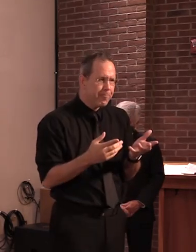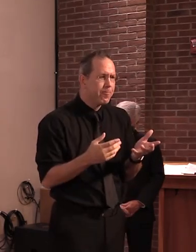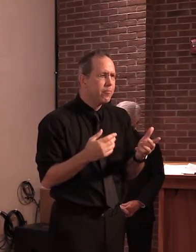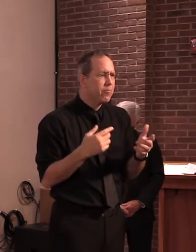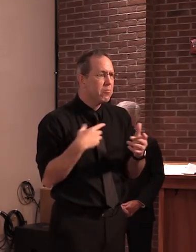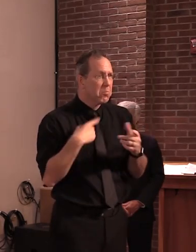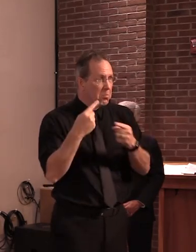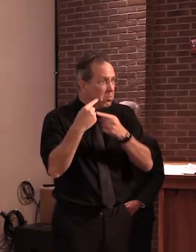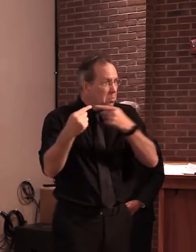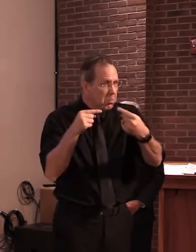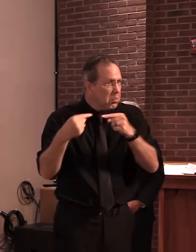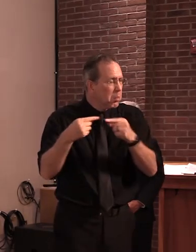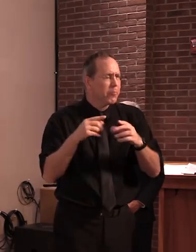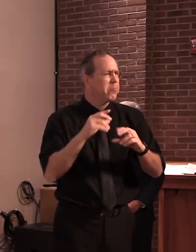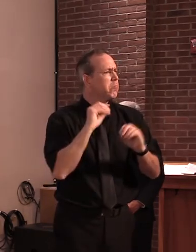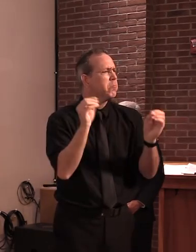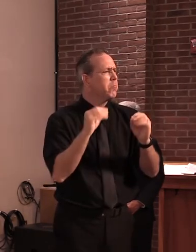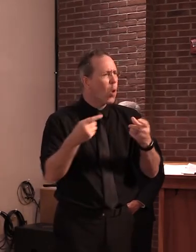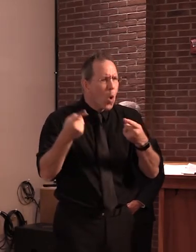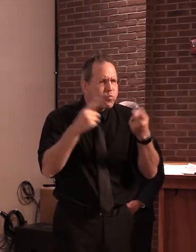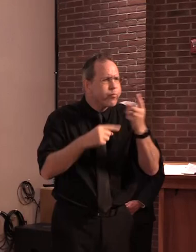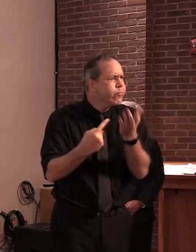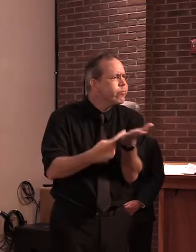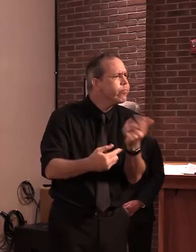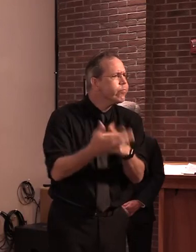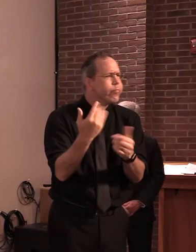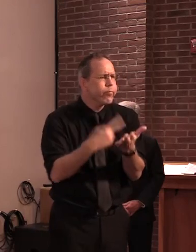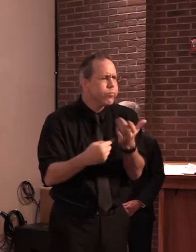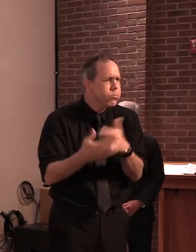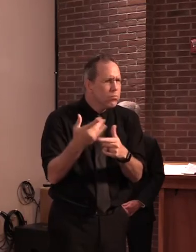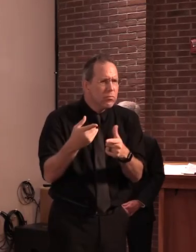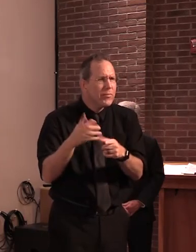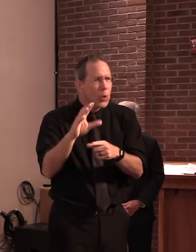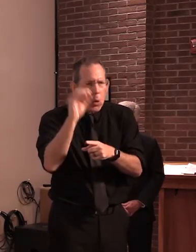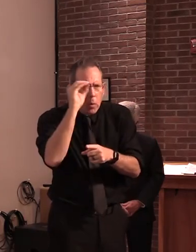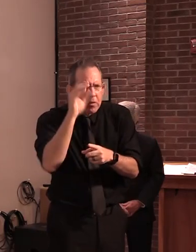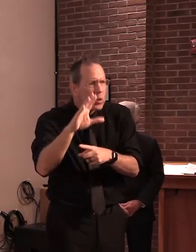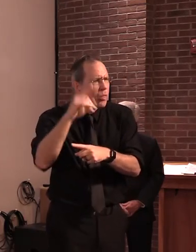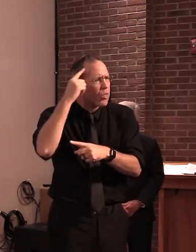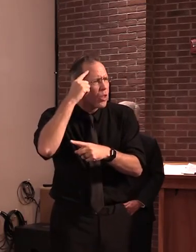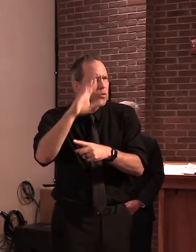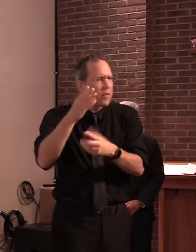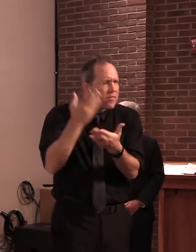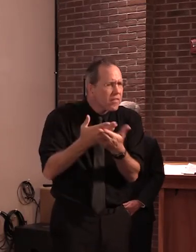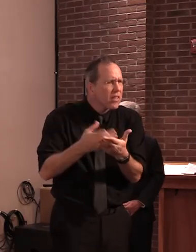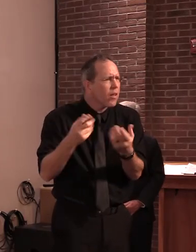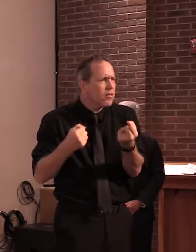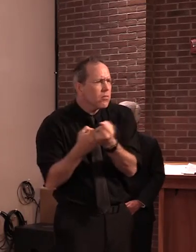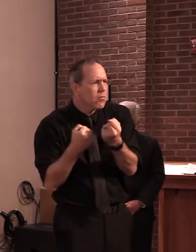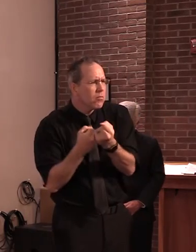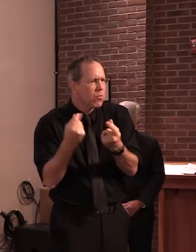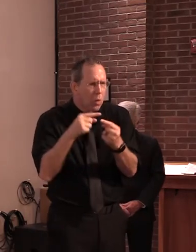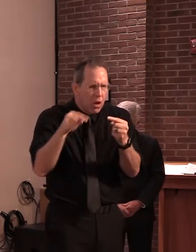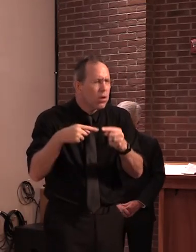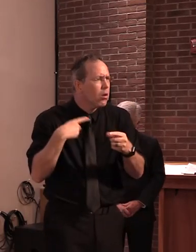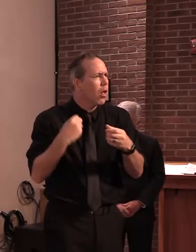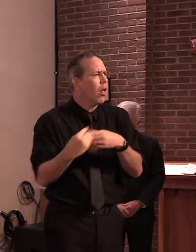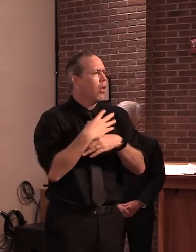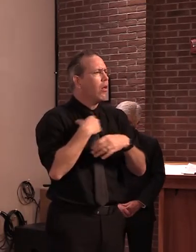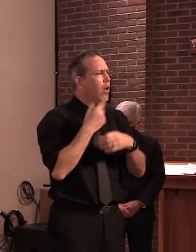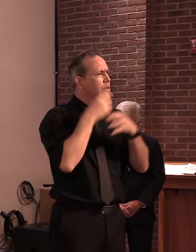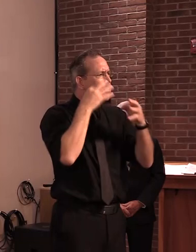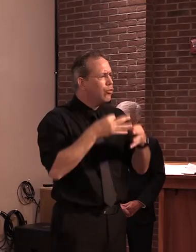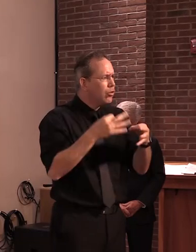them because they're providing an input that's really important to the decision making, just like the public health input is important to the decision